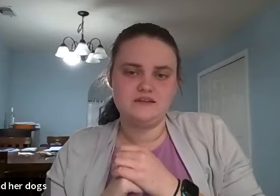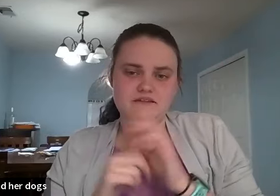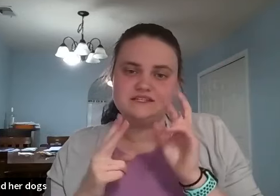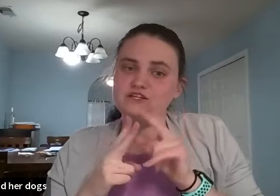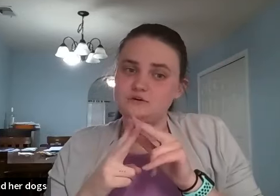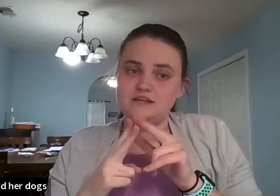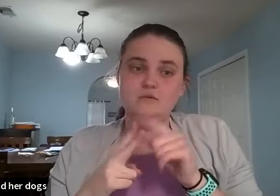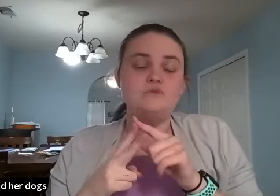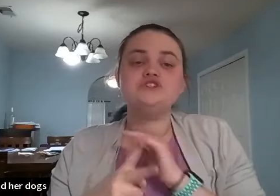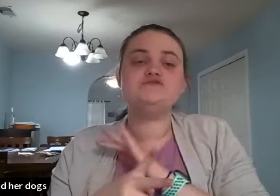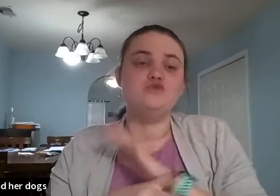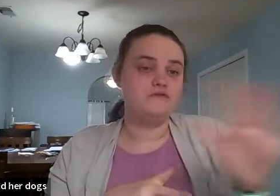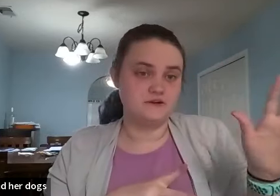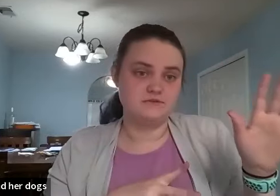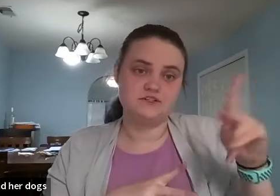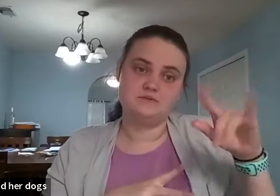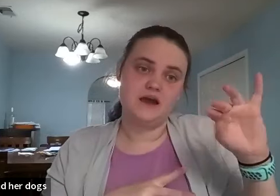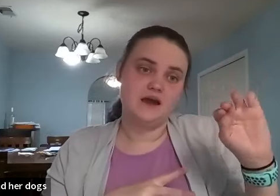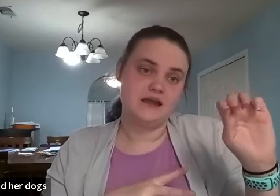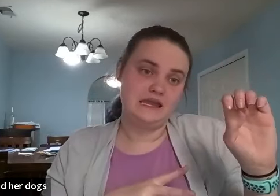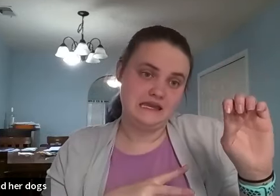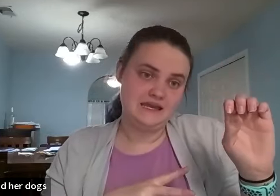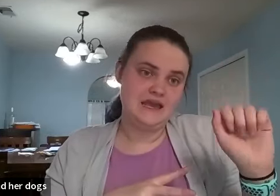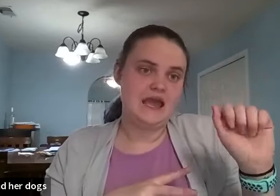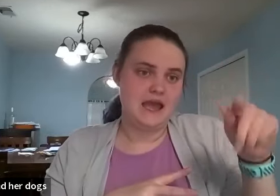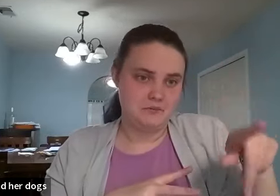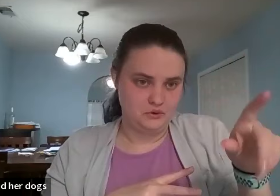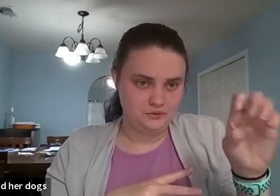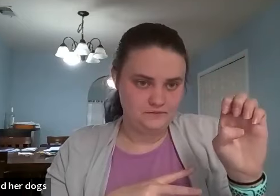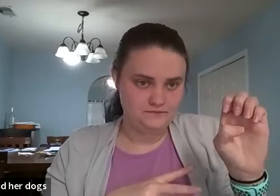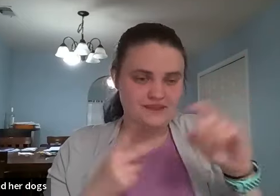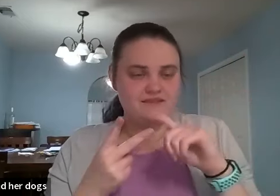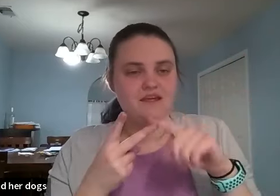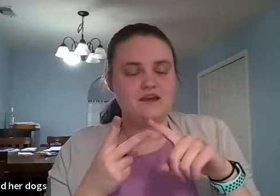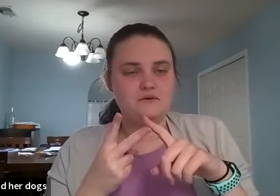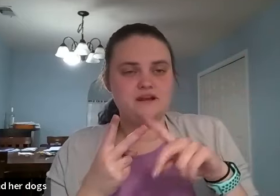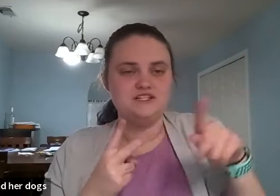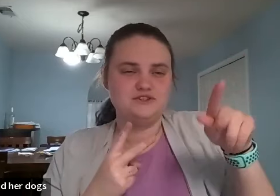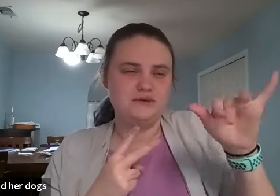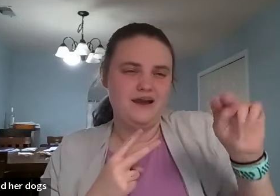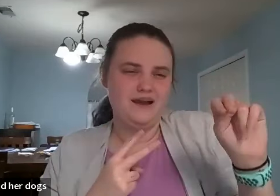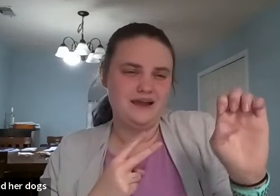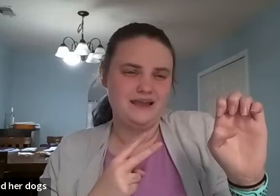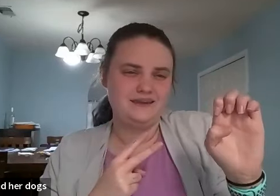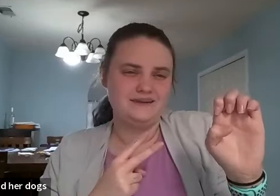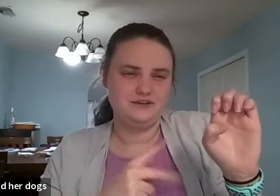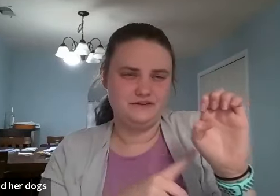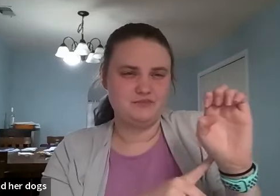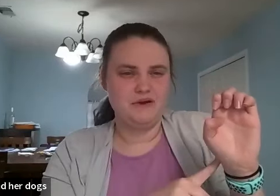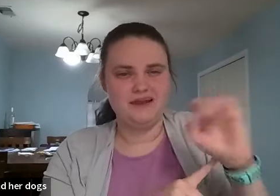I've seen two ways. One will just full finger spell, just pine apple. The other one is you do pine, you finger spell pine,